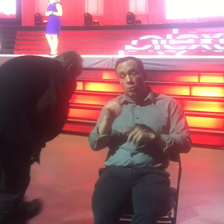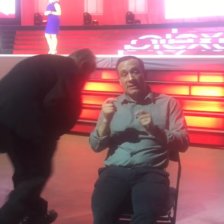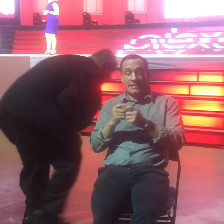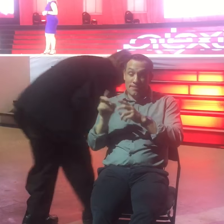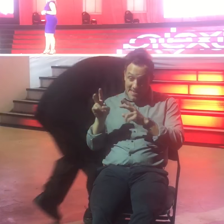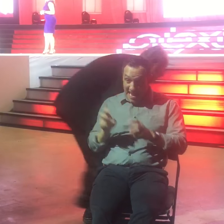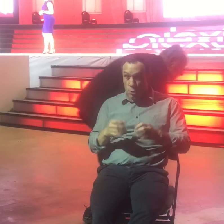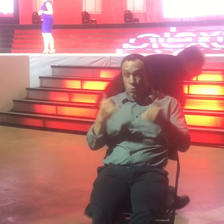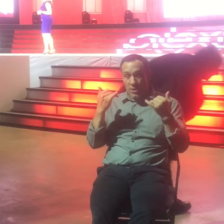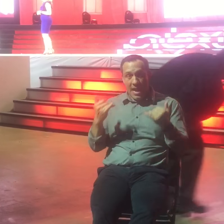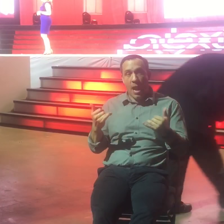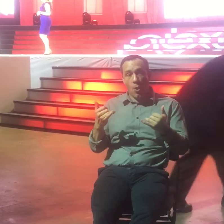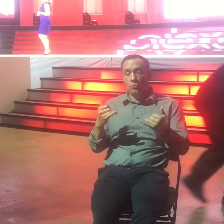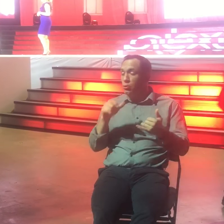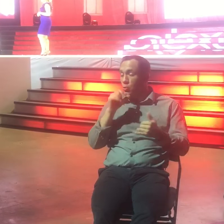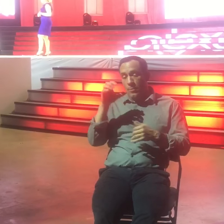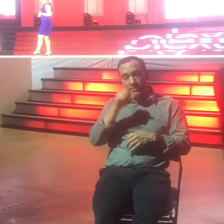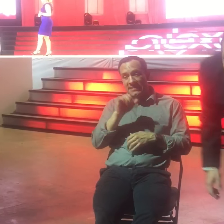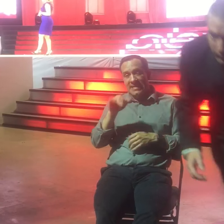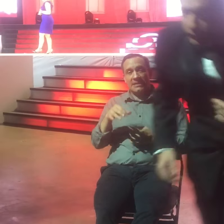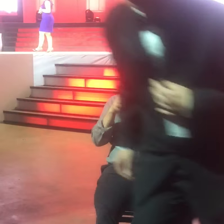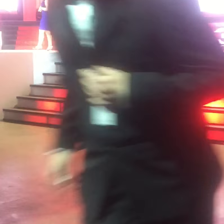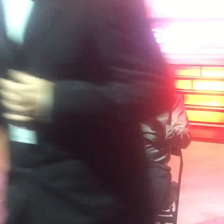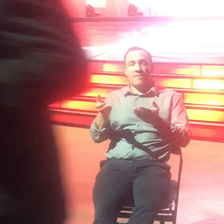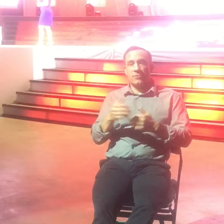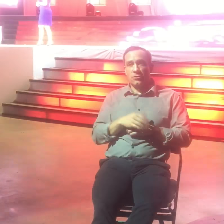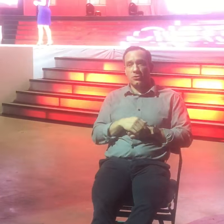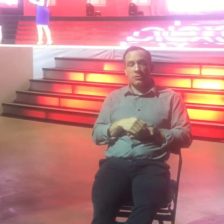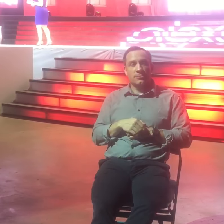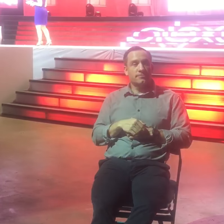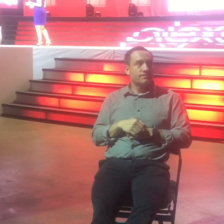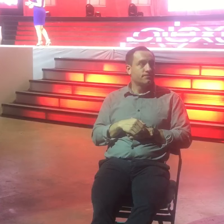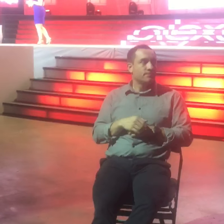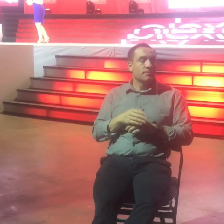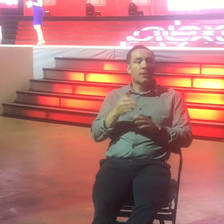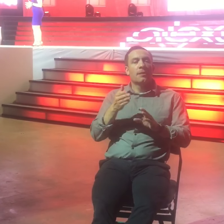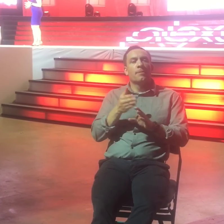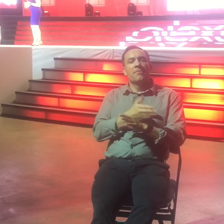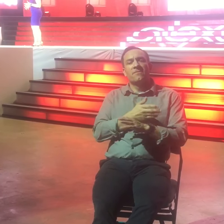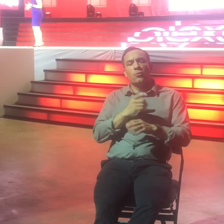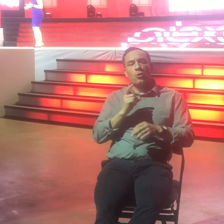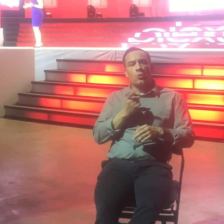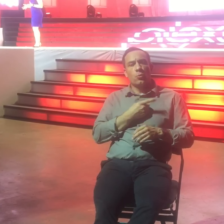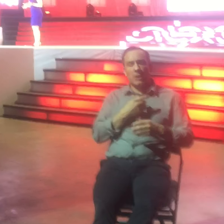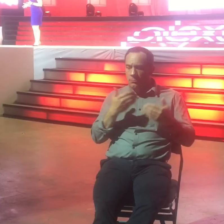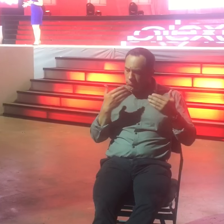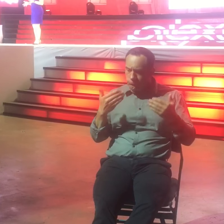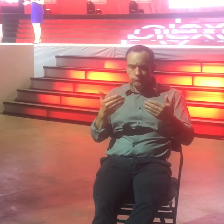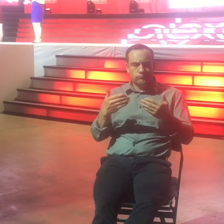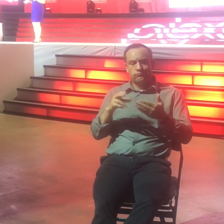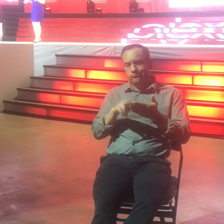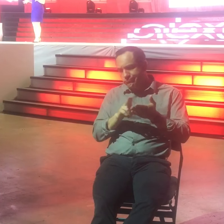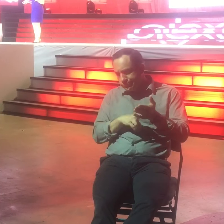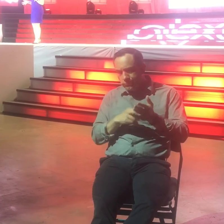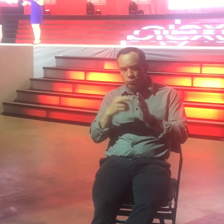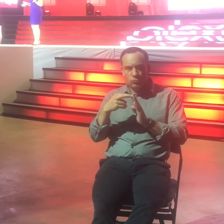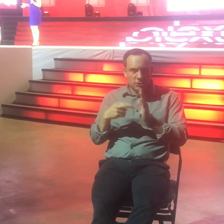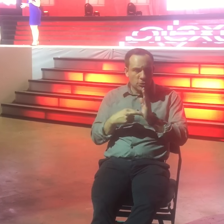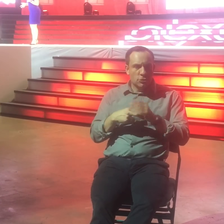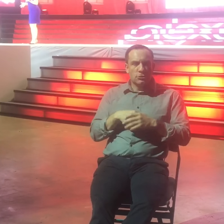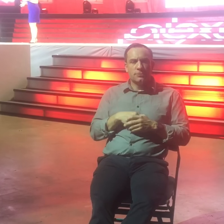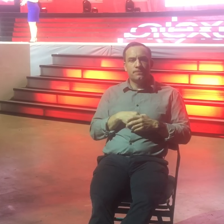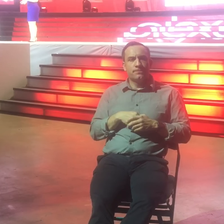so that you won't miss out on the special offer pricing. Now, before we all log on to start registering and downloading, and I'll bet lots of